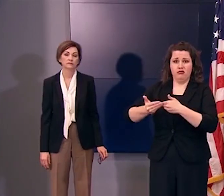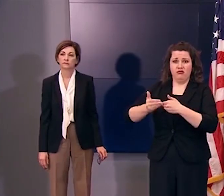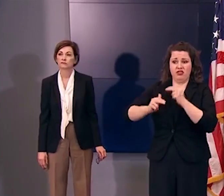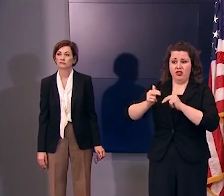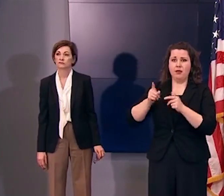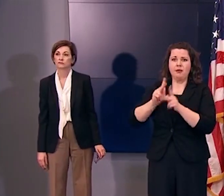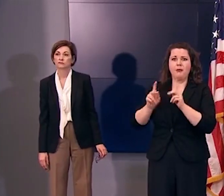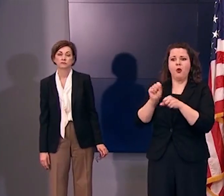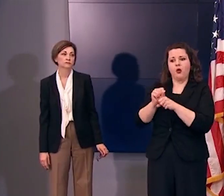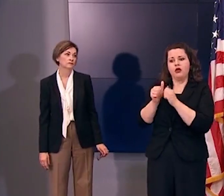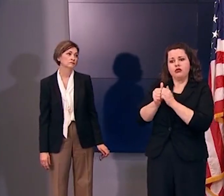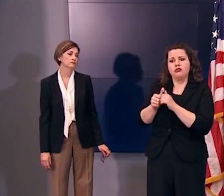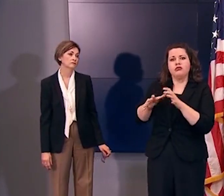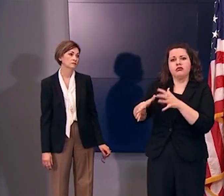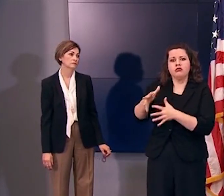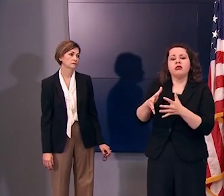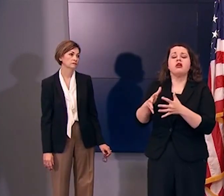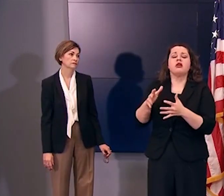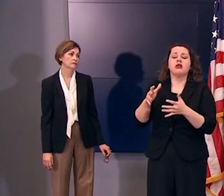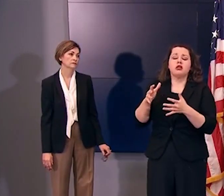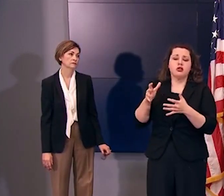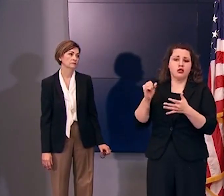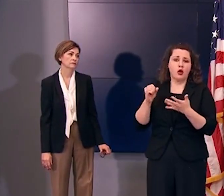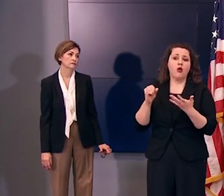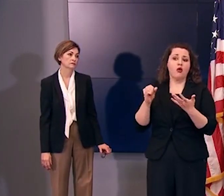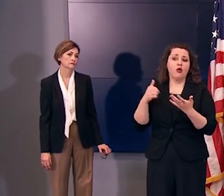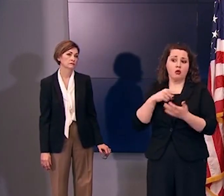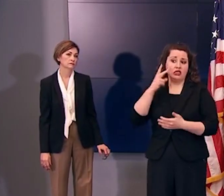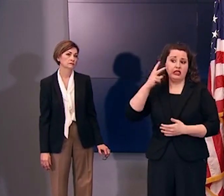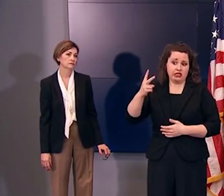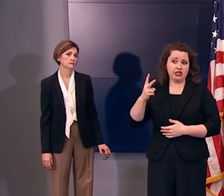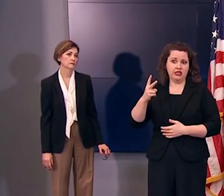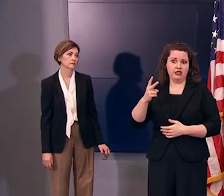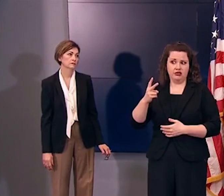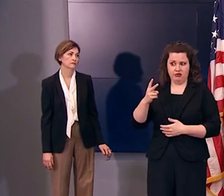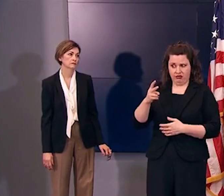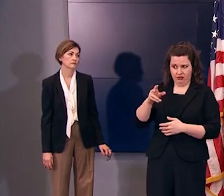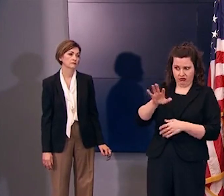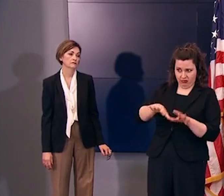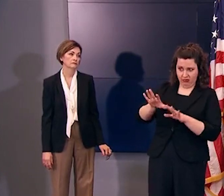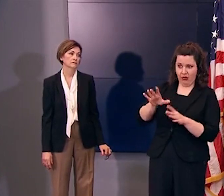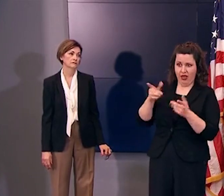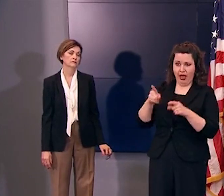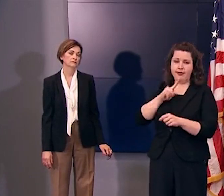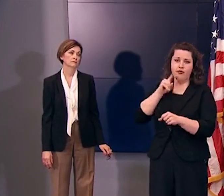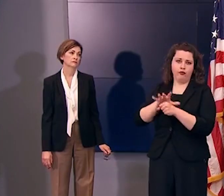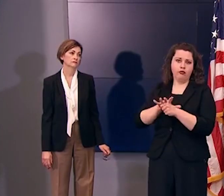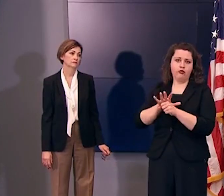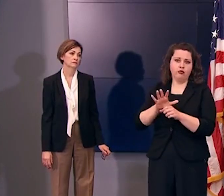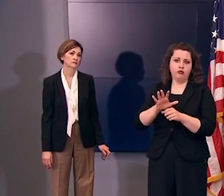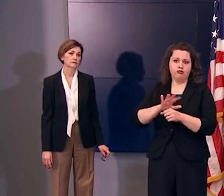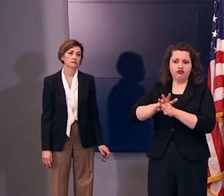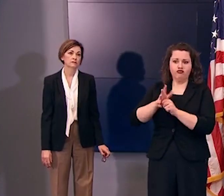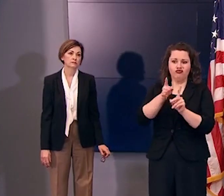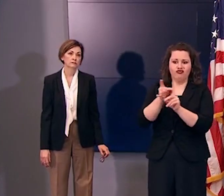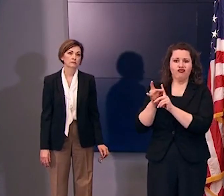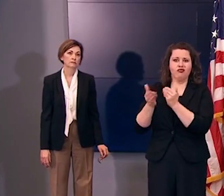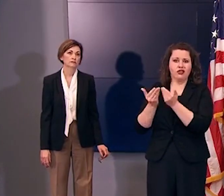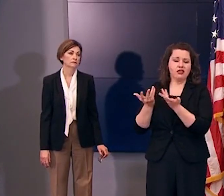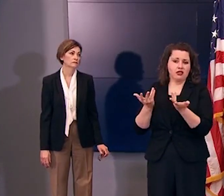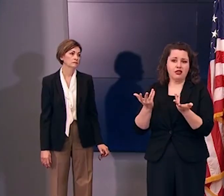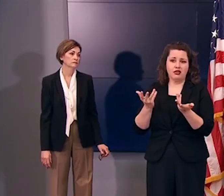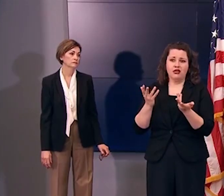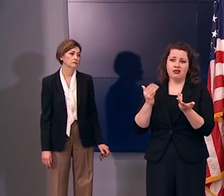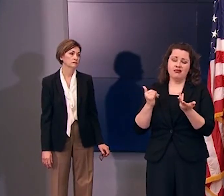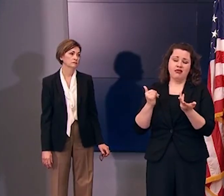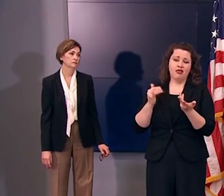close together, and so I think that what we're learning is confirming, what we've heard in terms of the efficiency